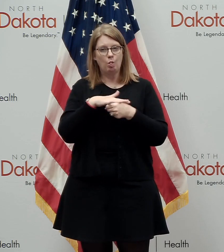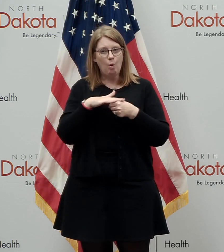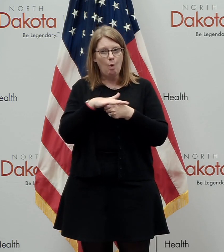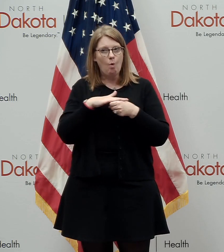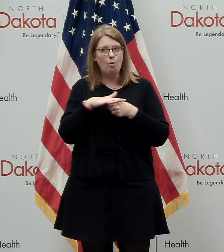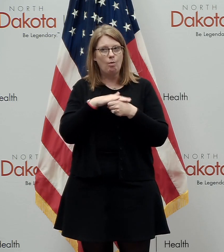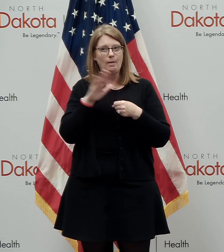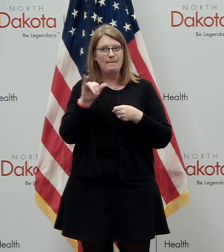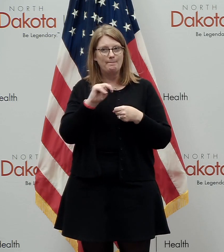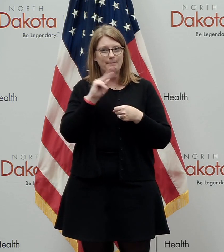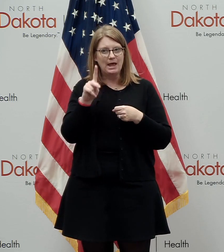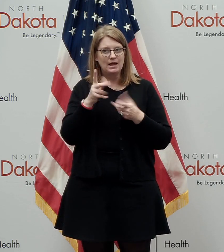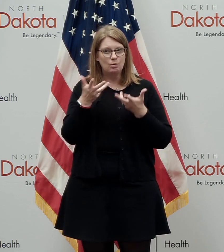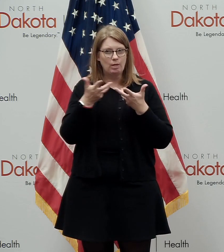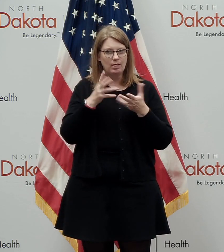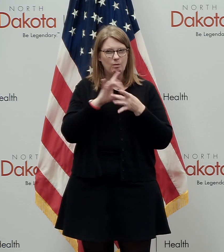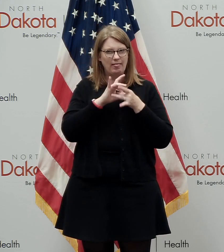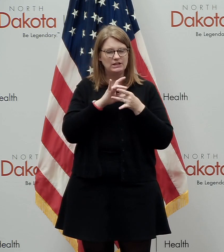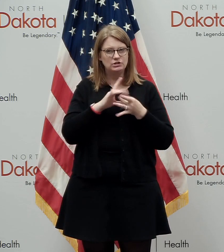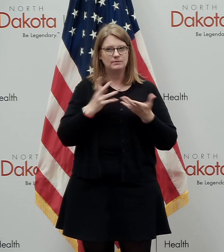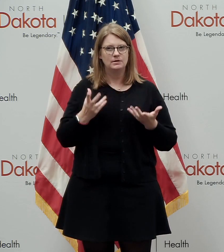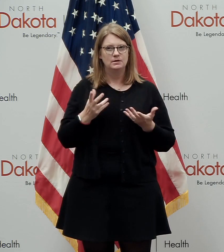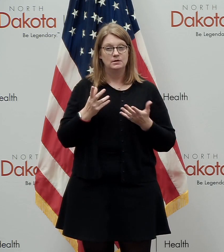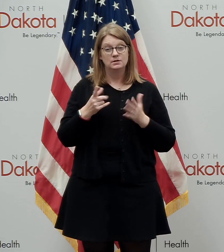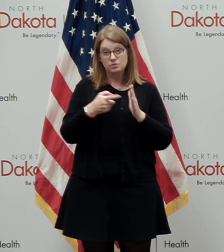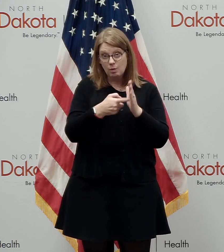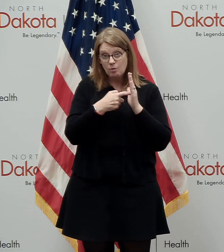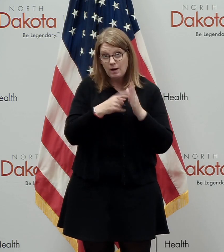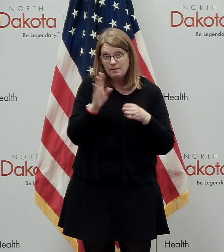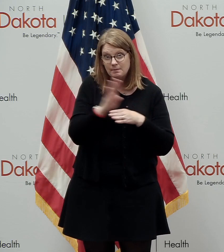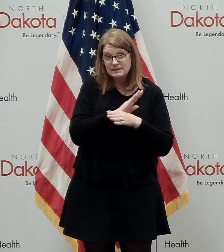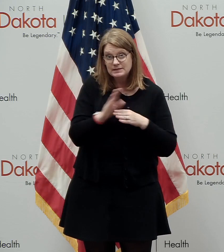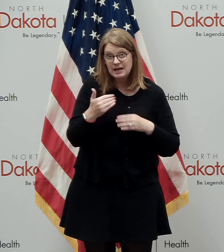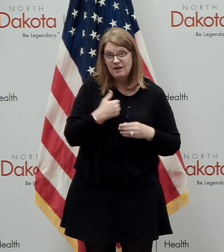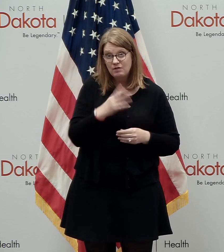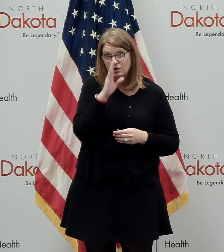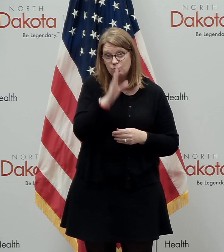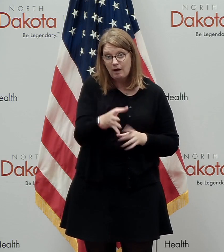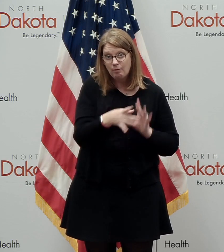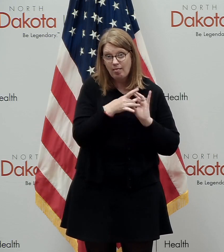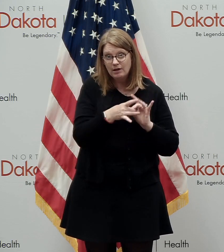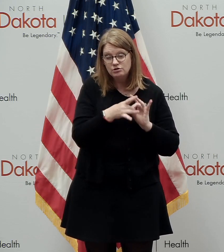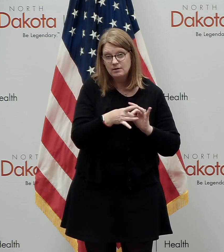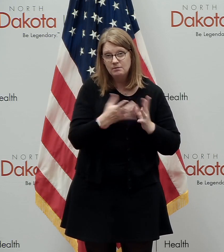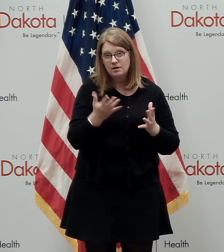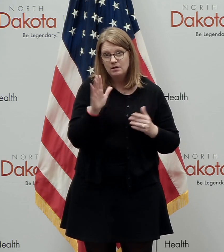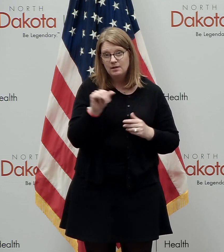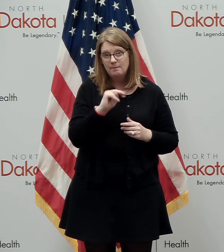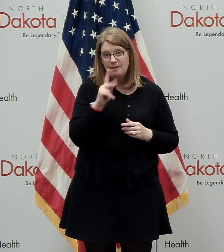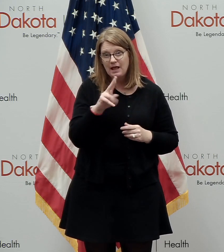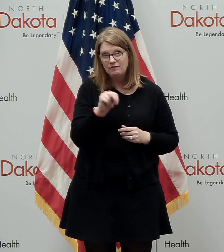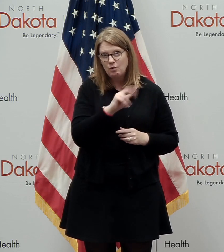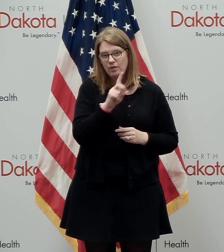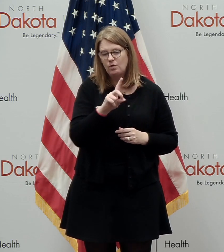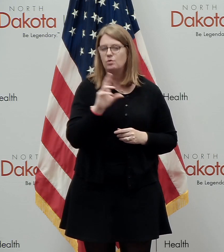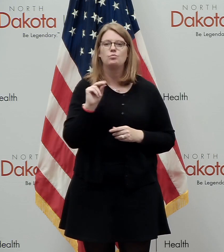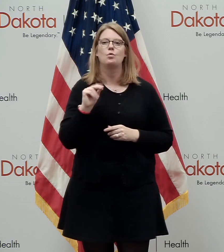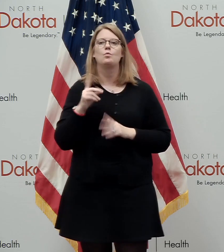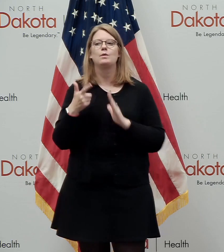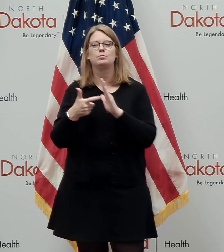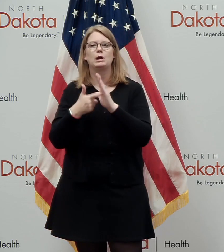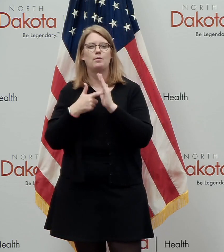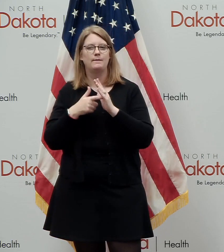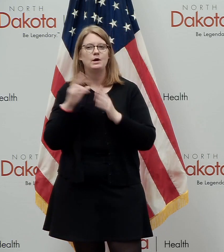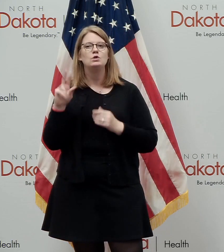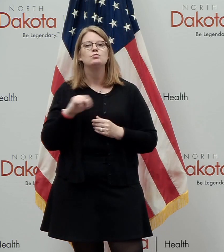your local banking relationship. So it doesn't require a business to have a direct relationship with the Bank of North Dakota. It would require that they be